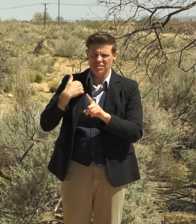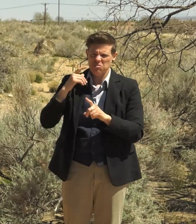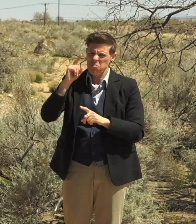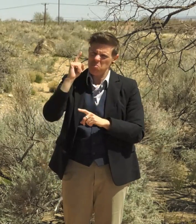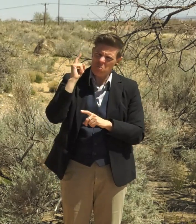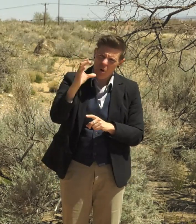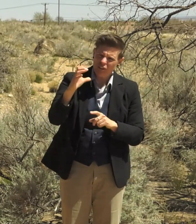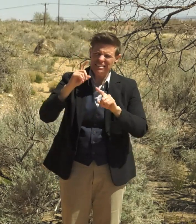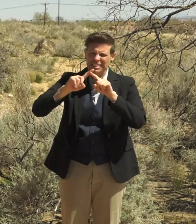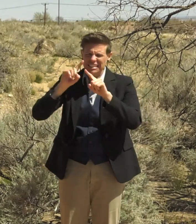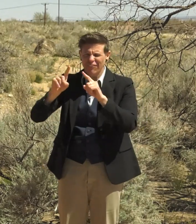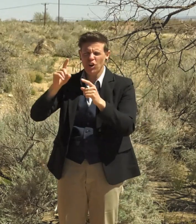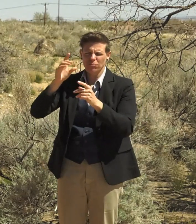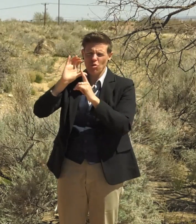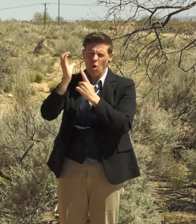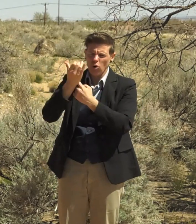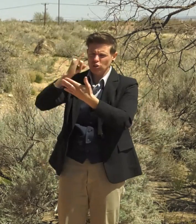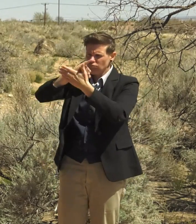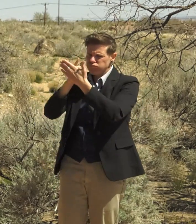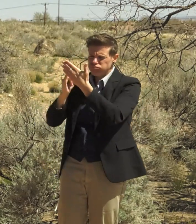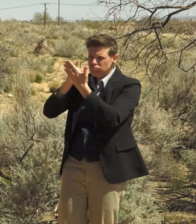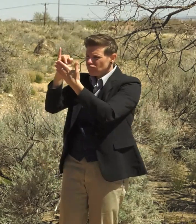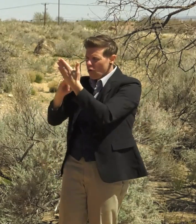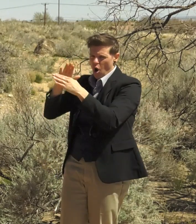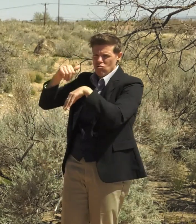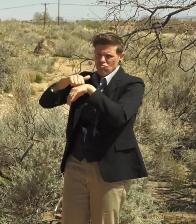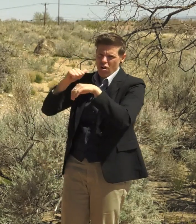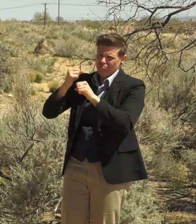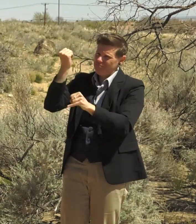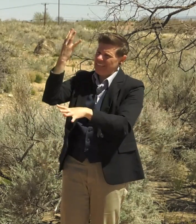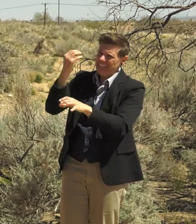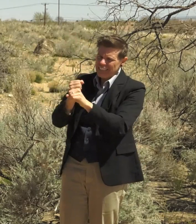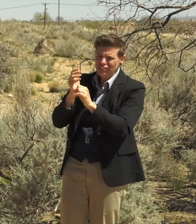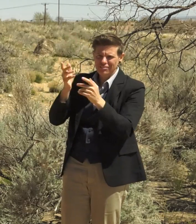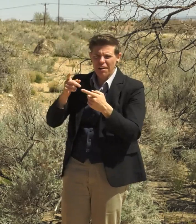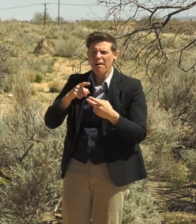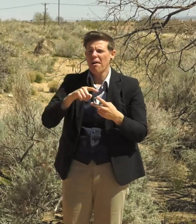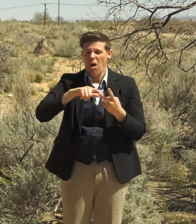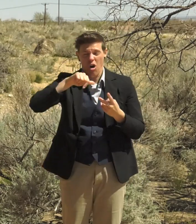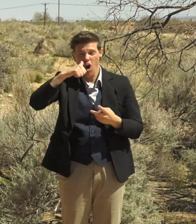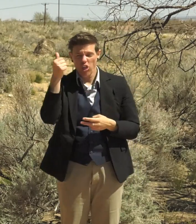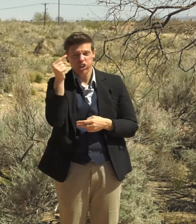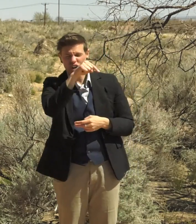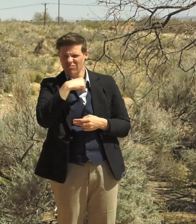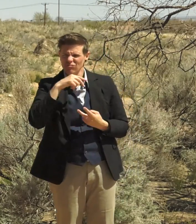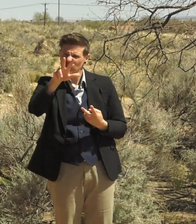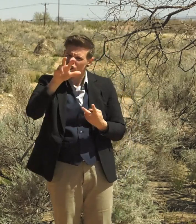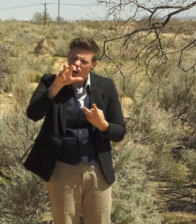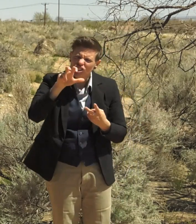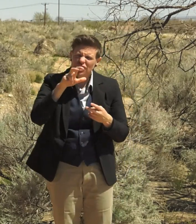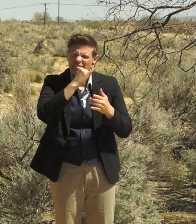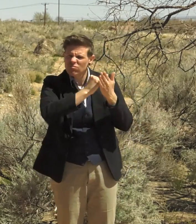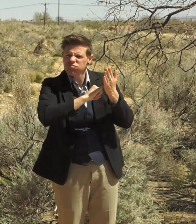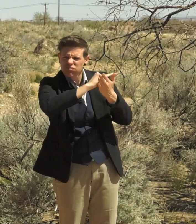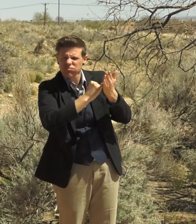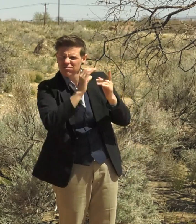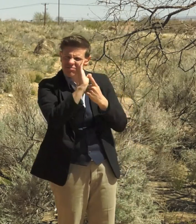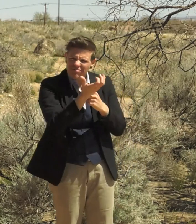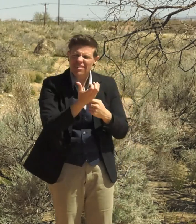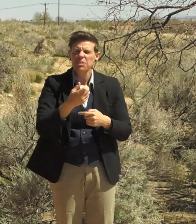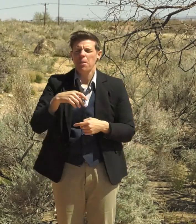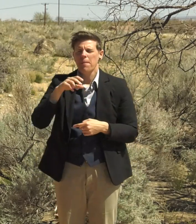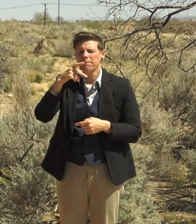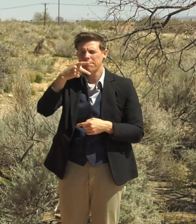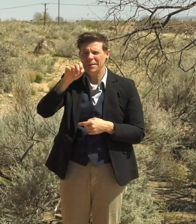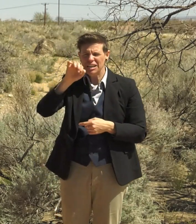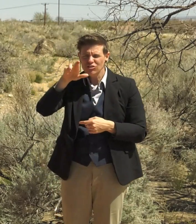300 petroglyphs at that area. Piedras Marcadas Canyon is open with over 400 petroglyphs, and the Volcanoes Day Use